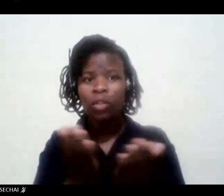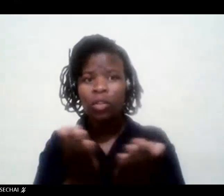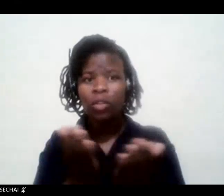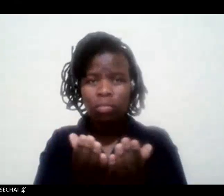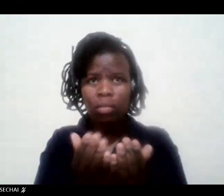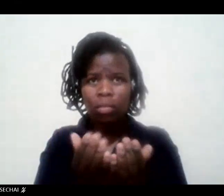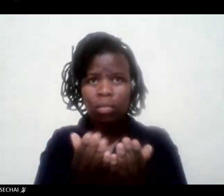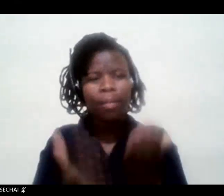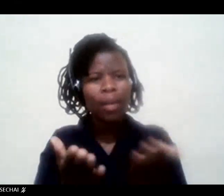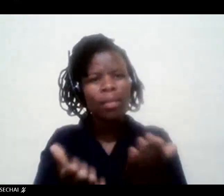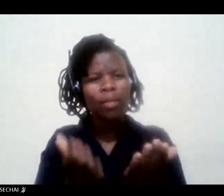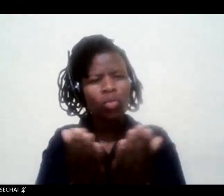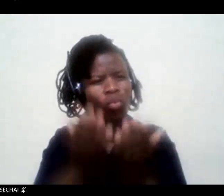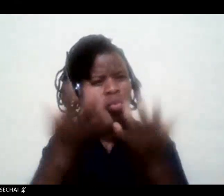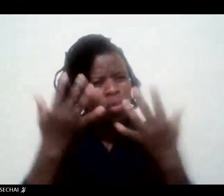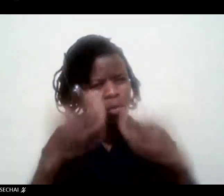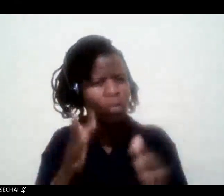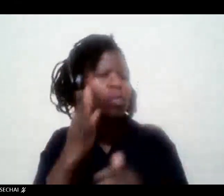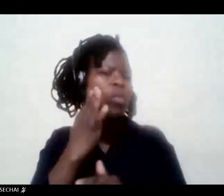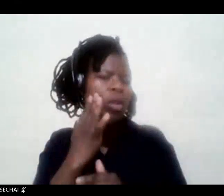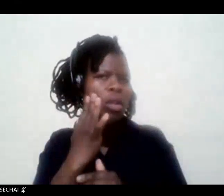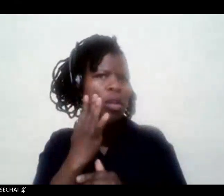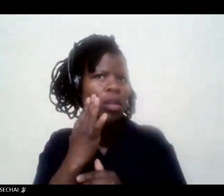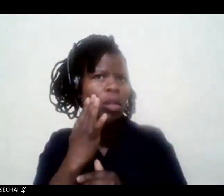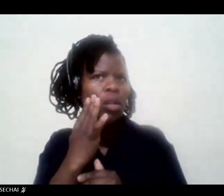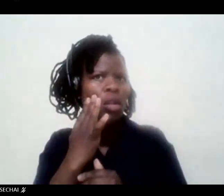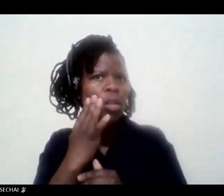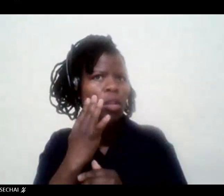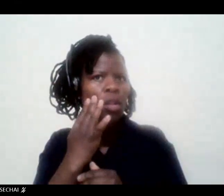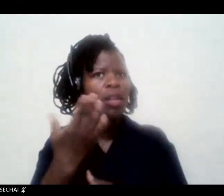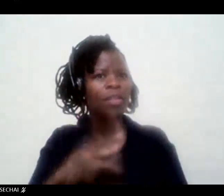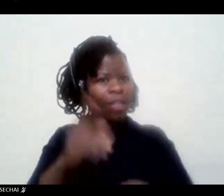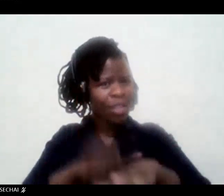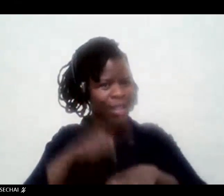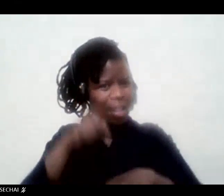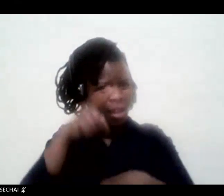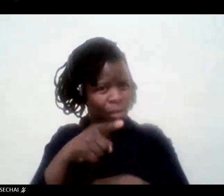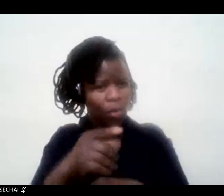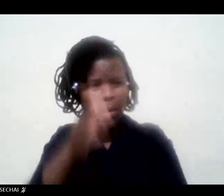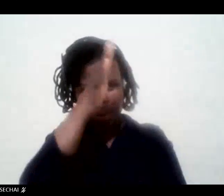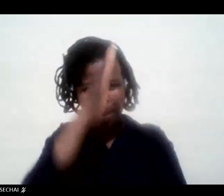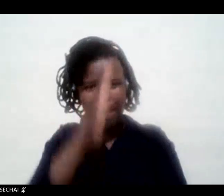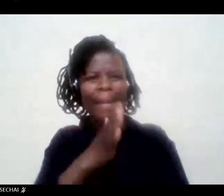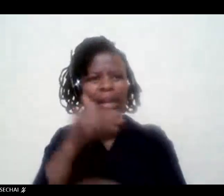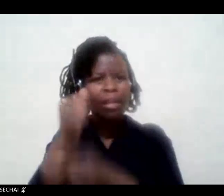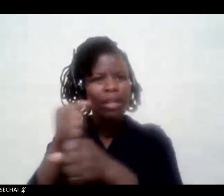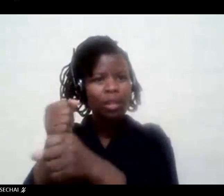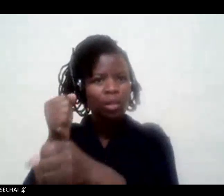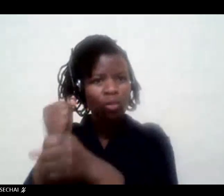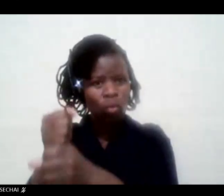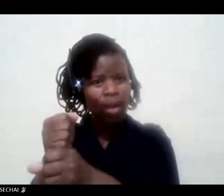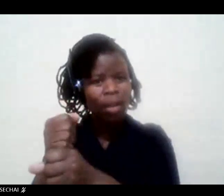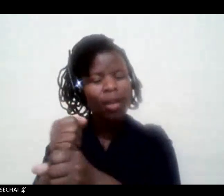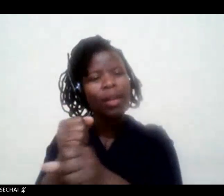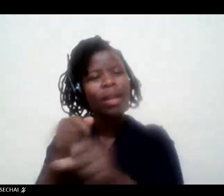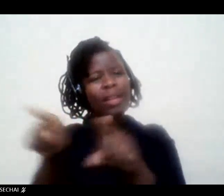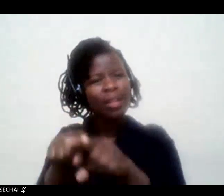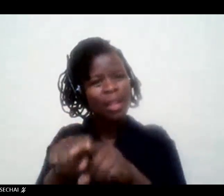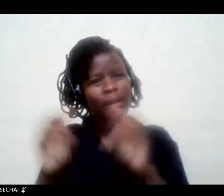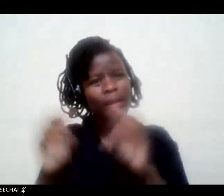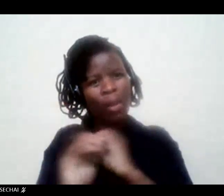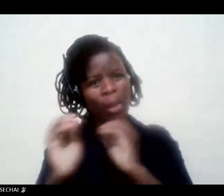2, and the parents at that time, they are still at work. And there is no arrangement in terms